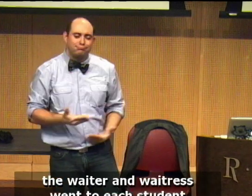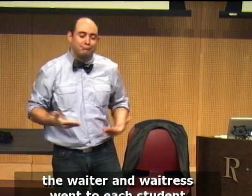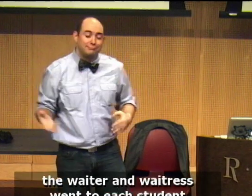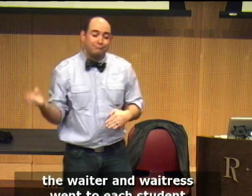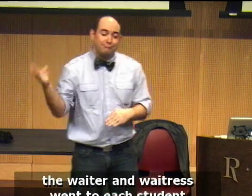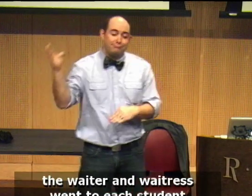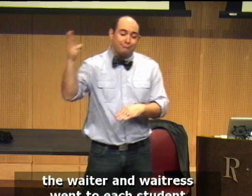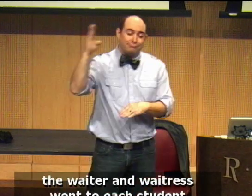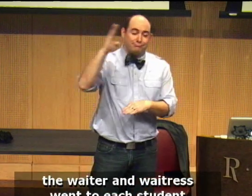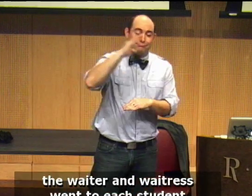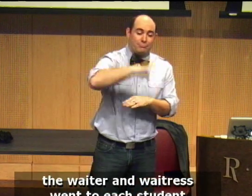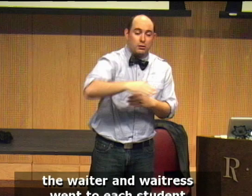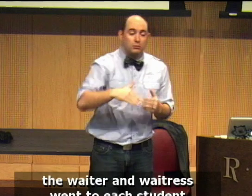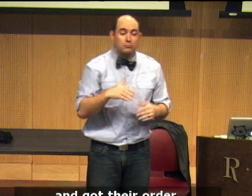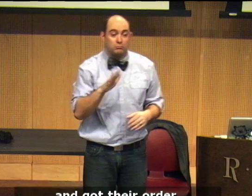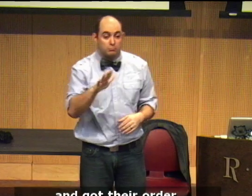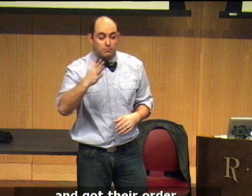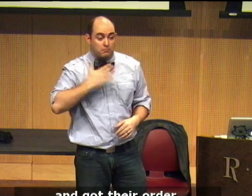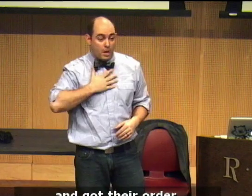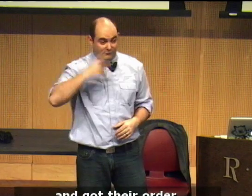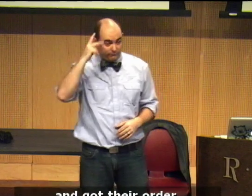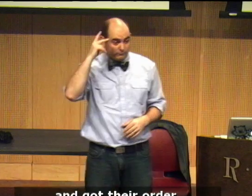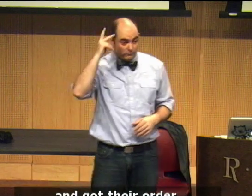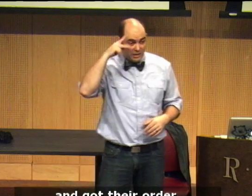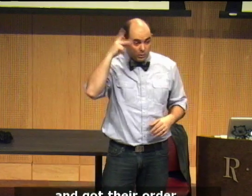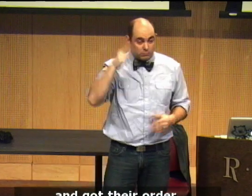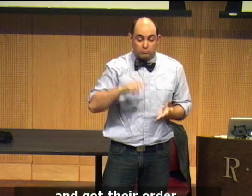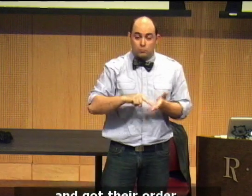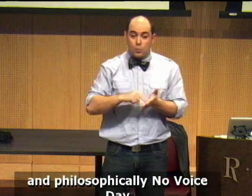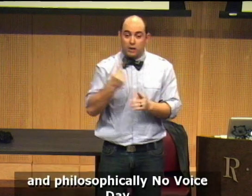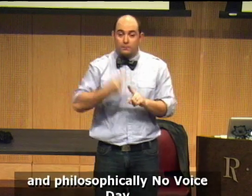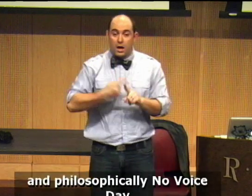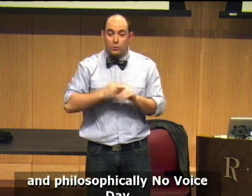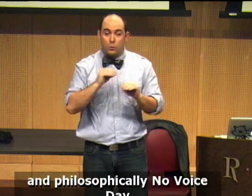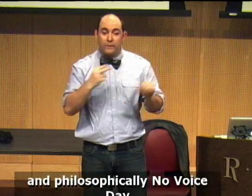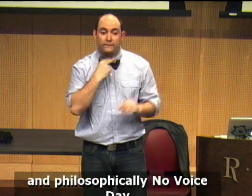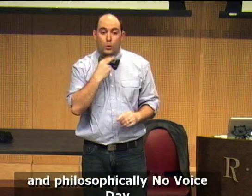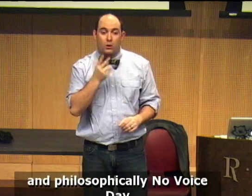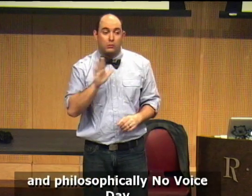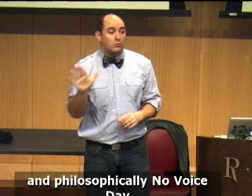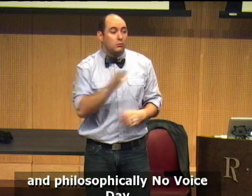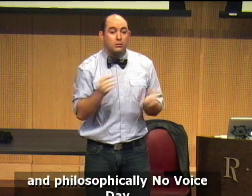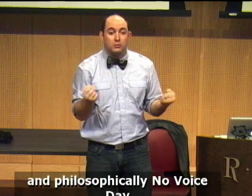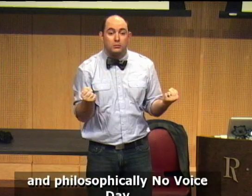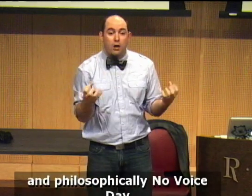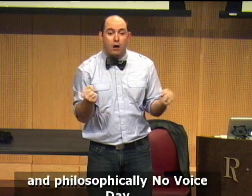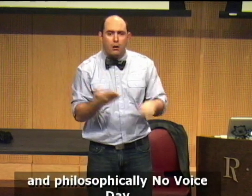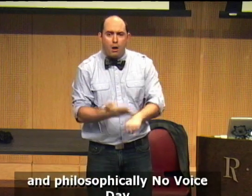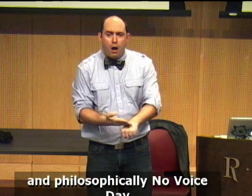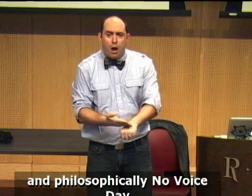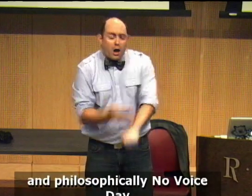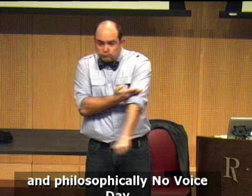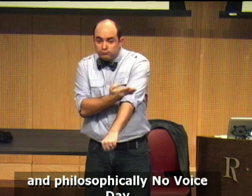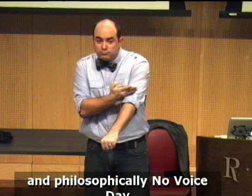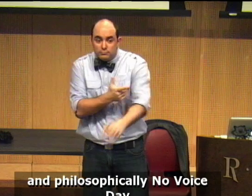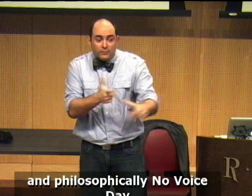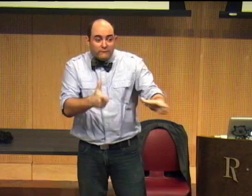each student and got their order. And philosophically, No Voice Day